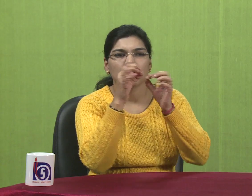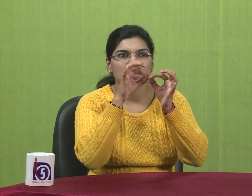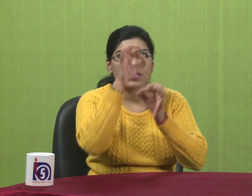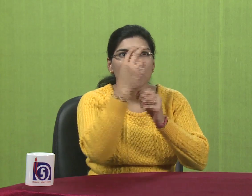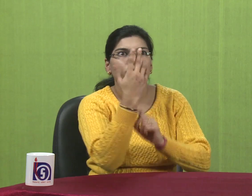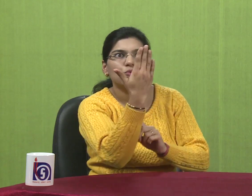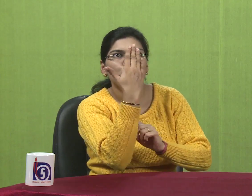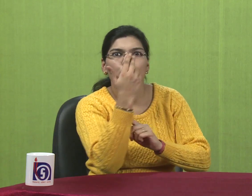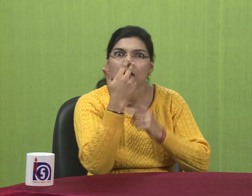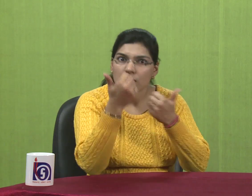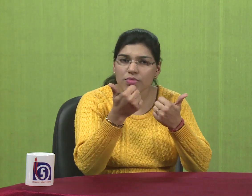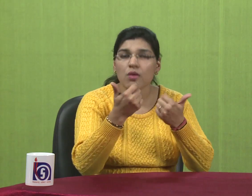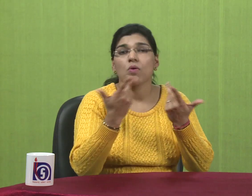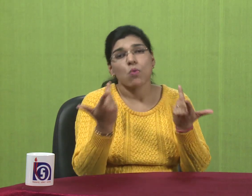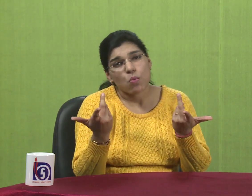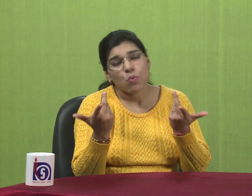and make it big